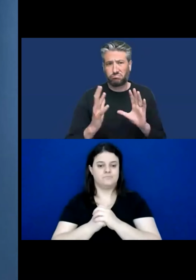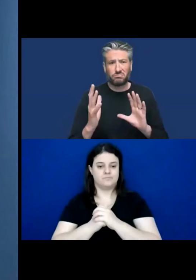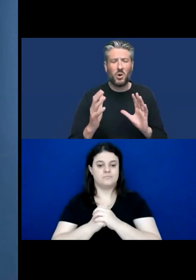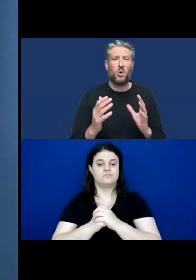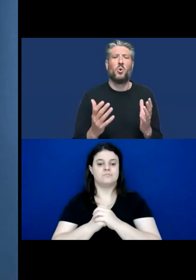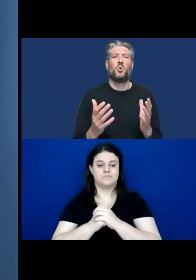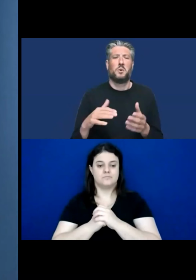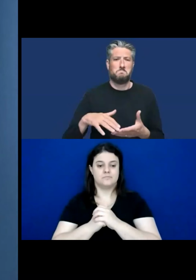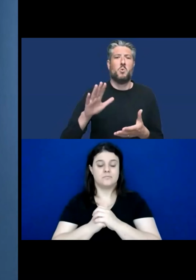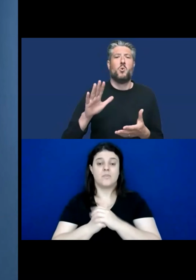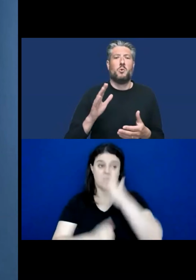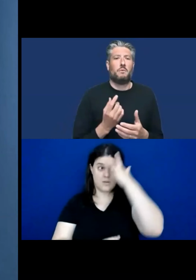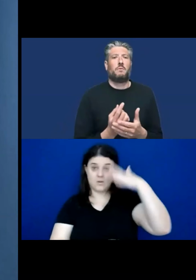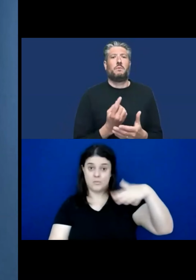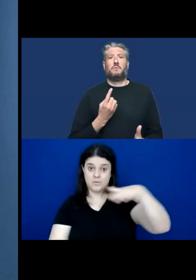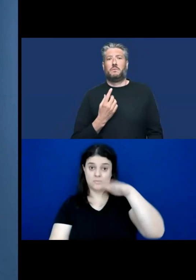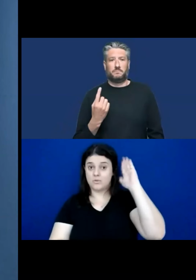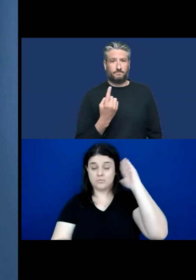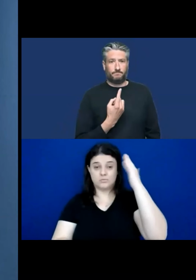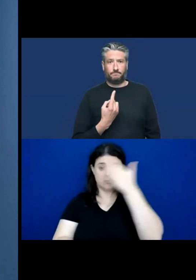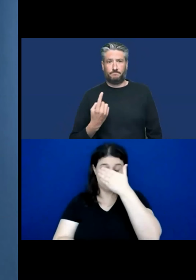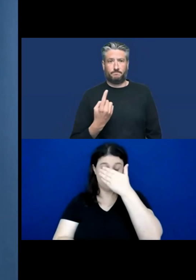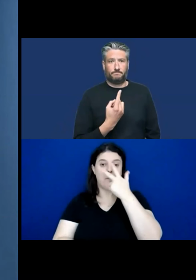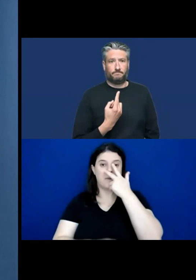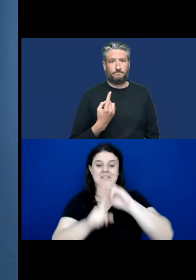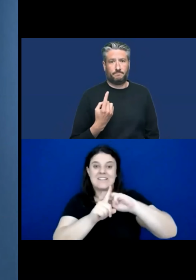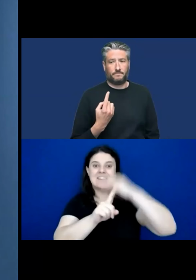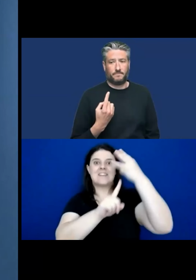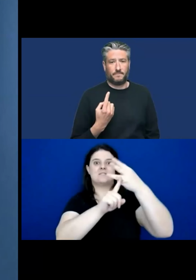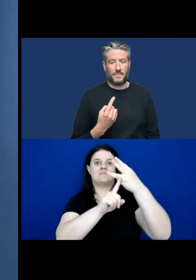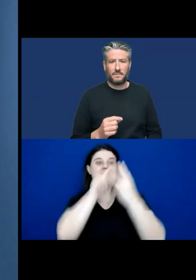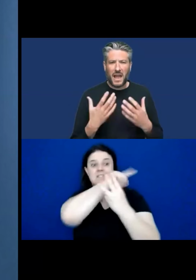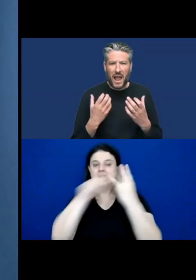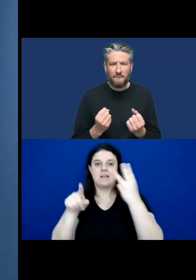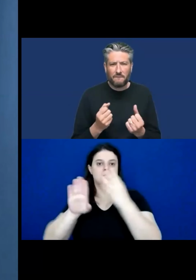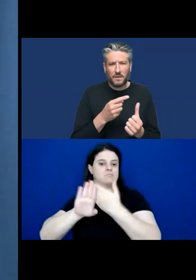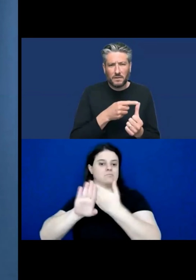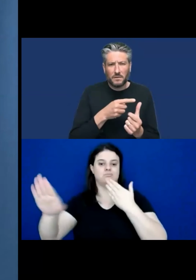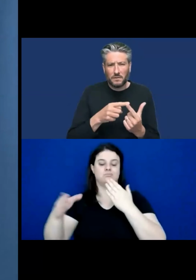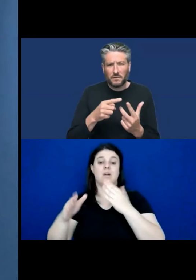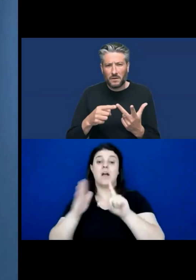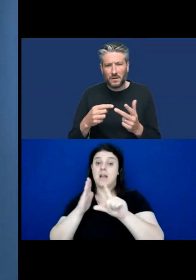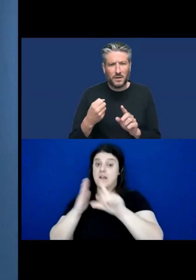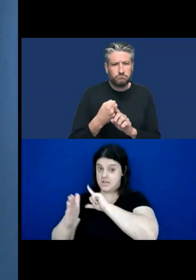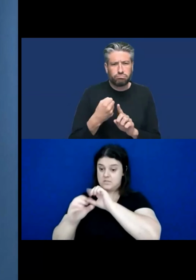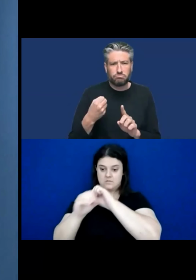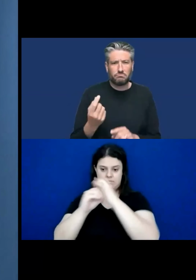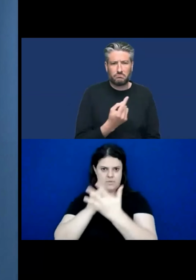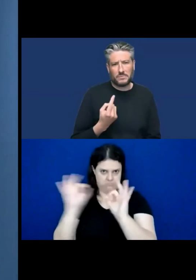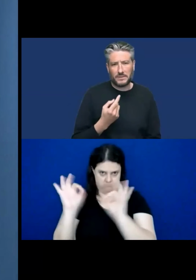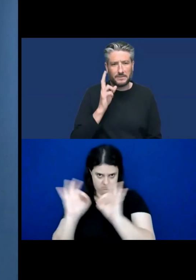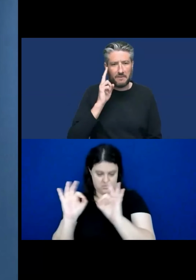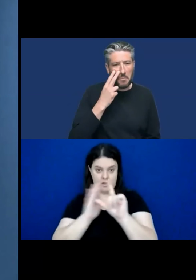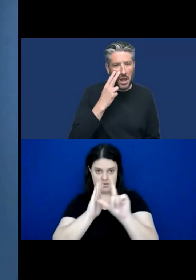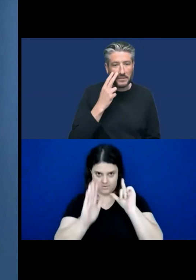deafblind people are facing actually a triple isolation. So before coronavirus, we